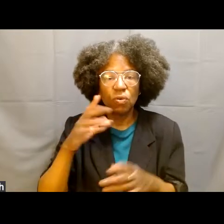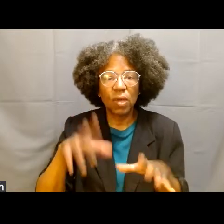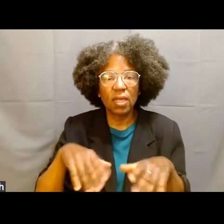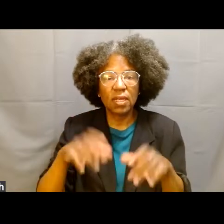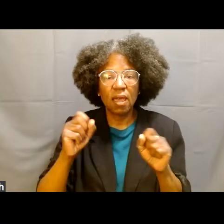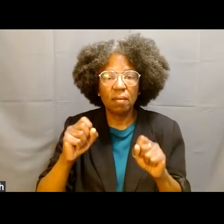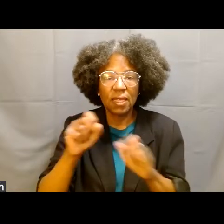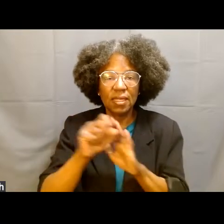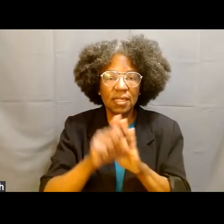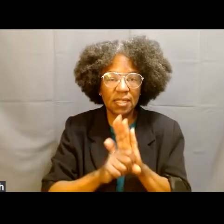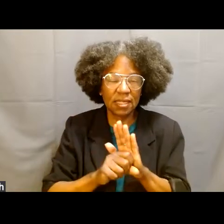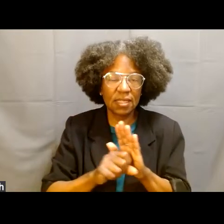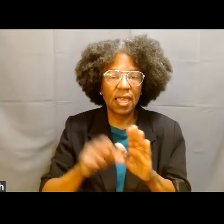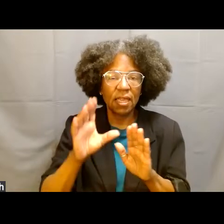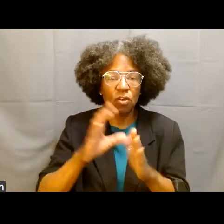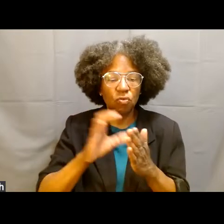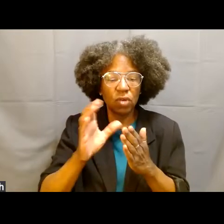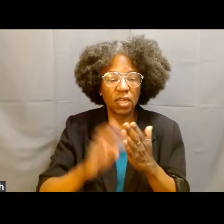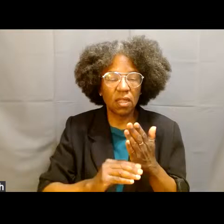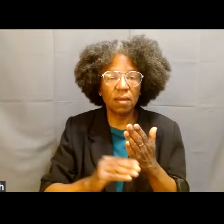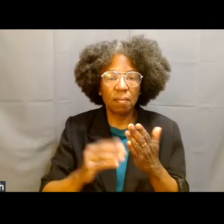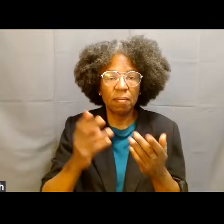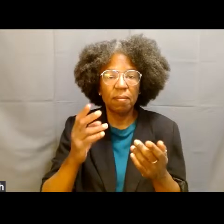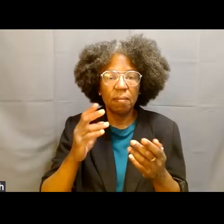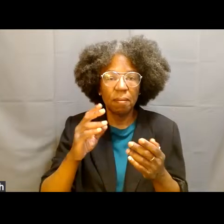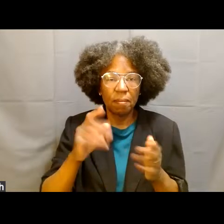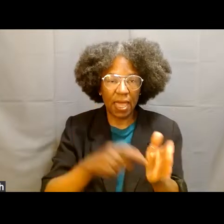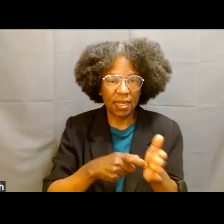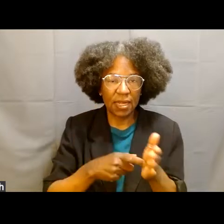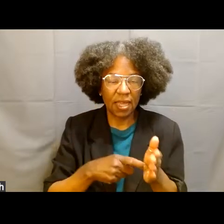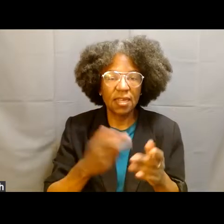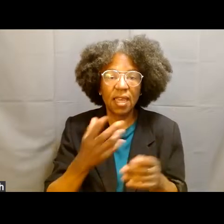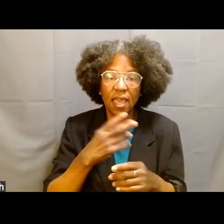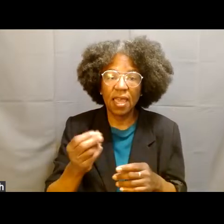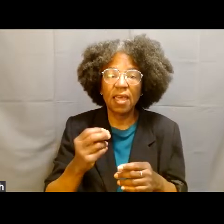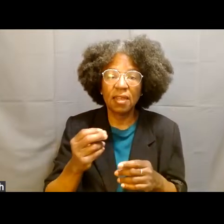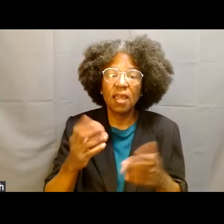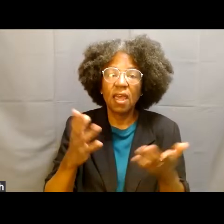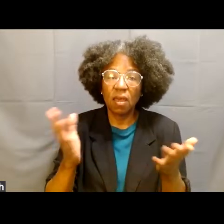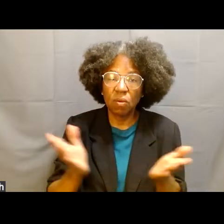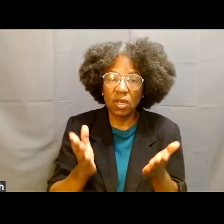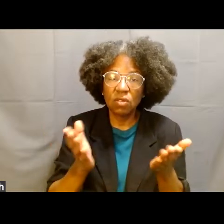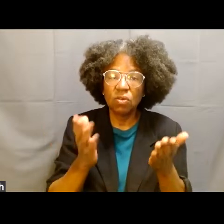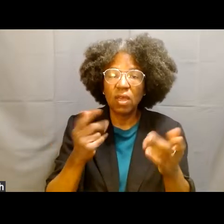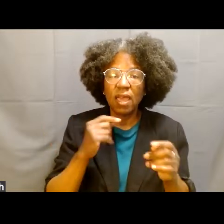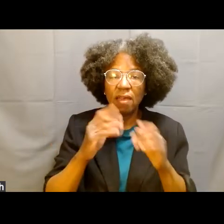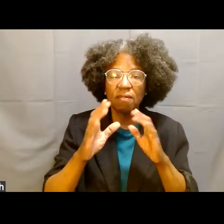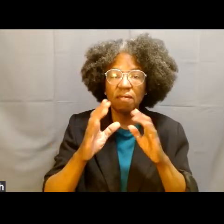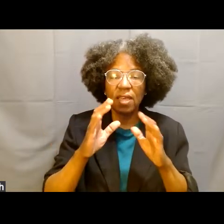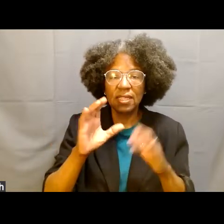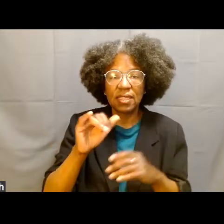my participation was an exercise in civic engagement, not a betrayal of this board.